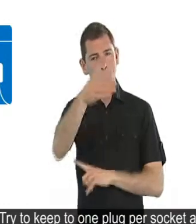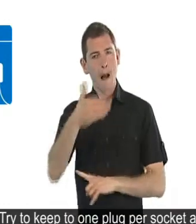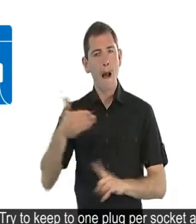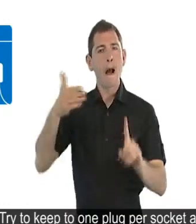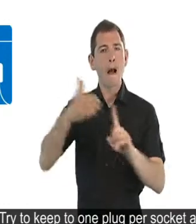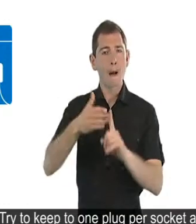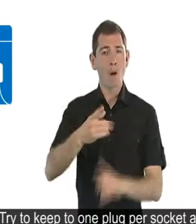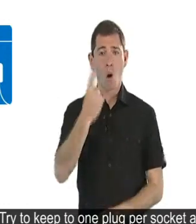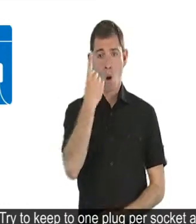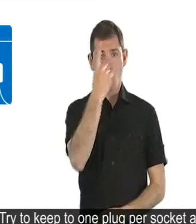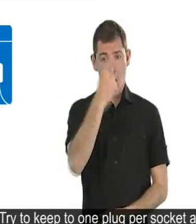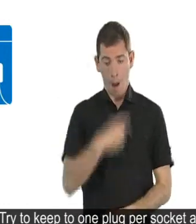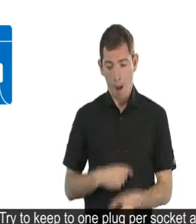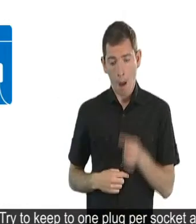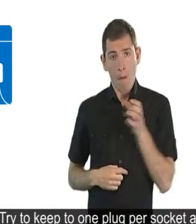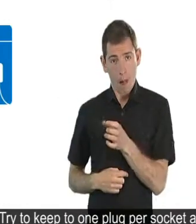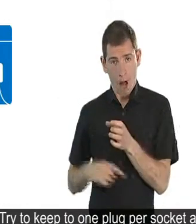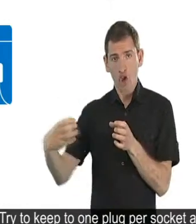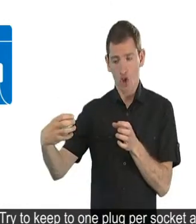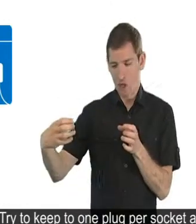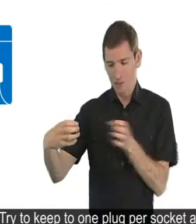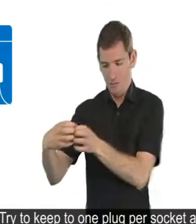Try to keep to one plug per socket.